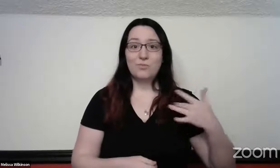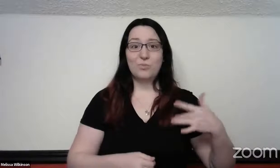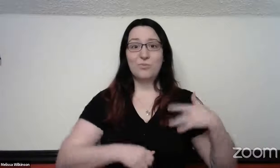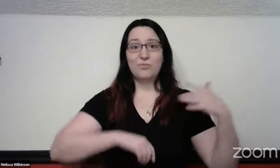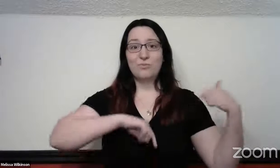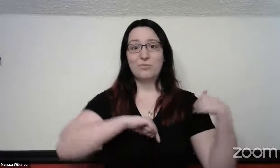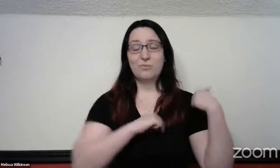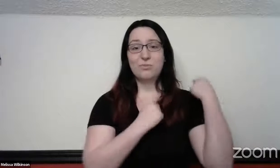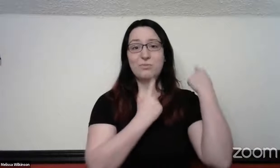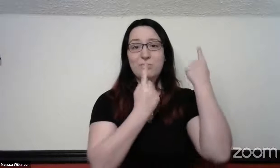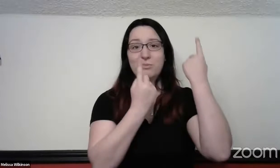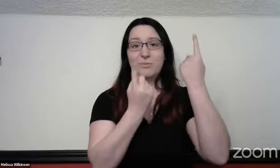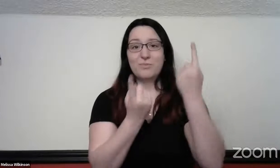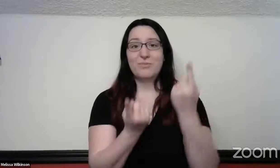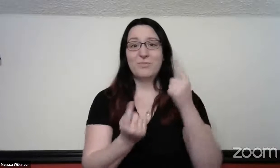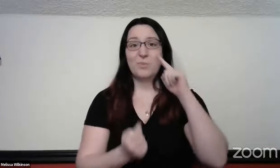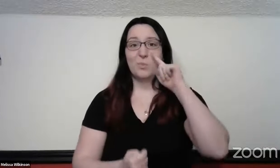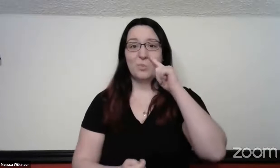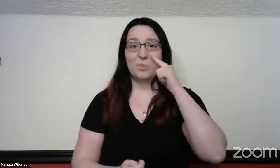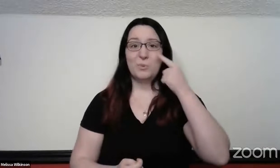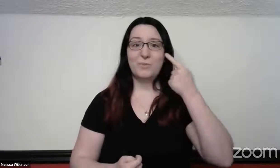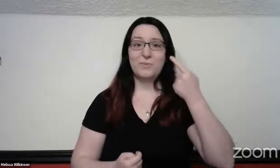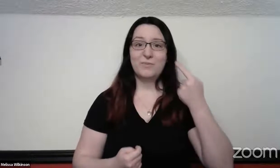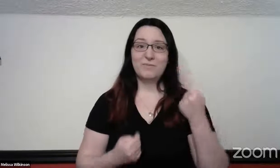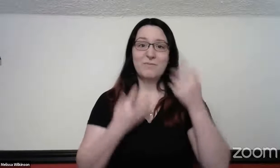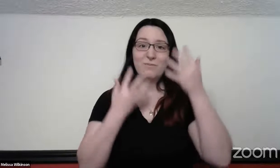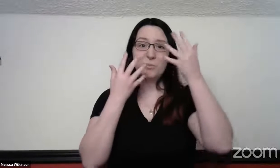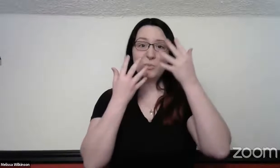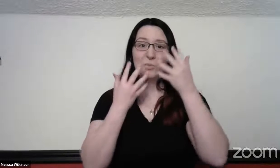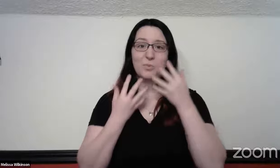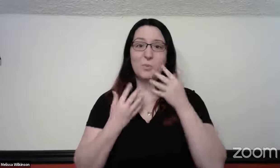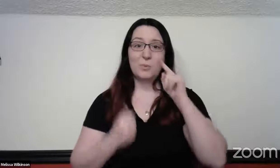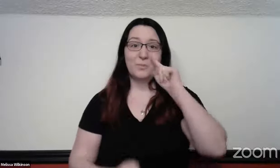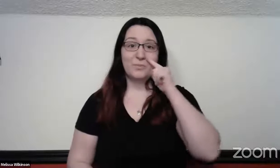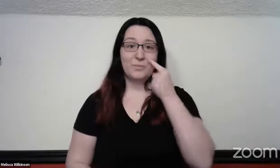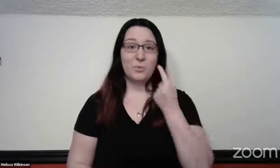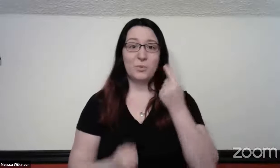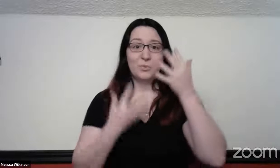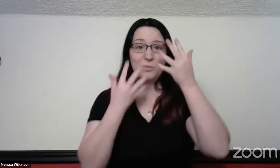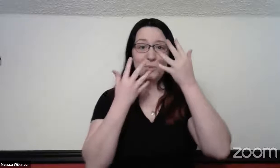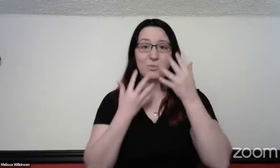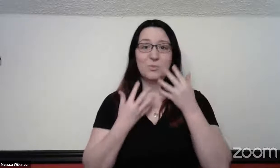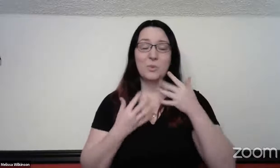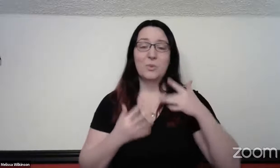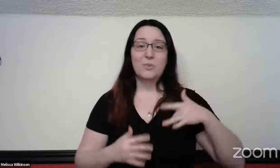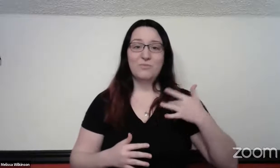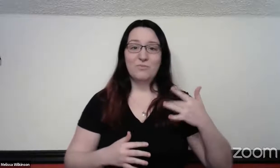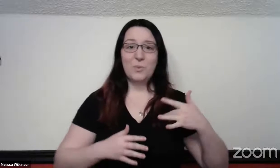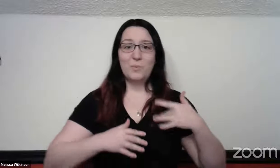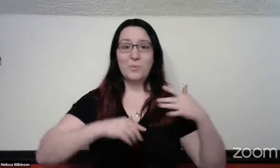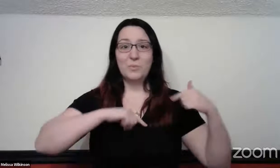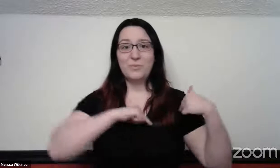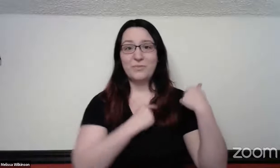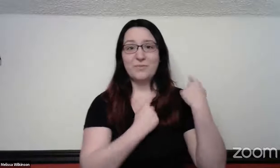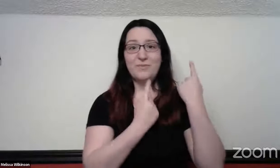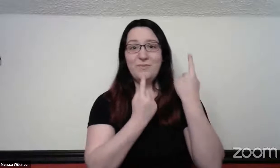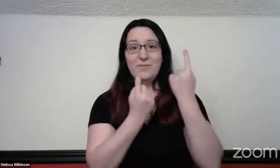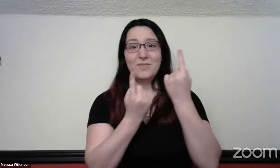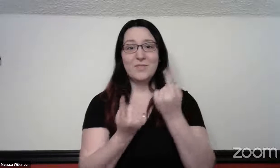stoop and hear some music, and then they'd move down to the next block. And I said, well, that sounds a lot like caroling. It'd be really fun to do like a COVID